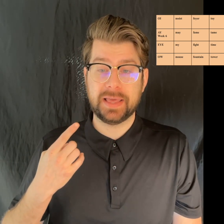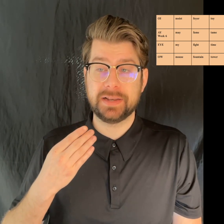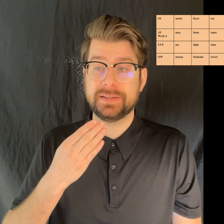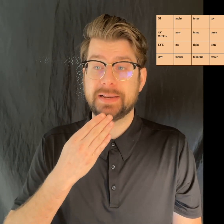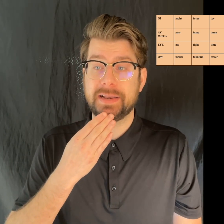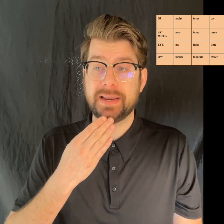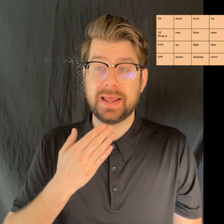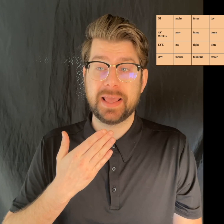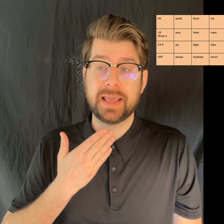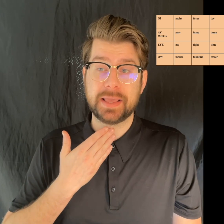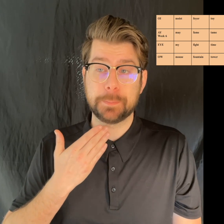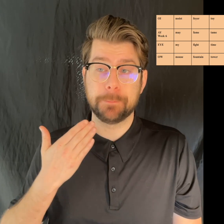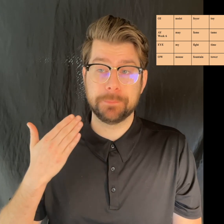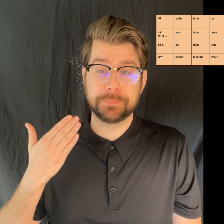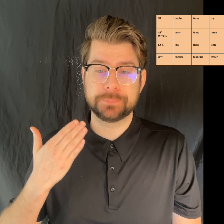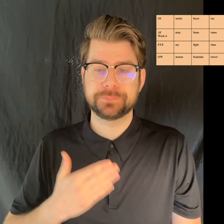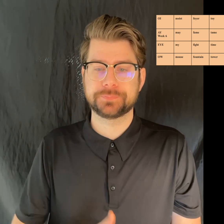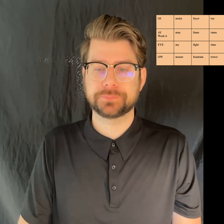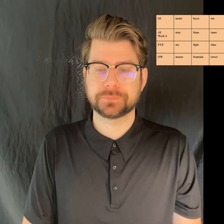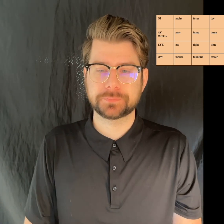and name.